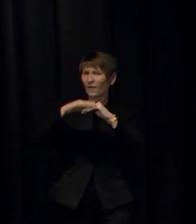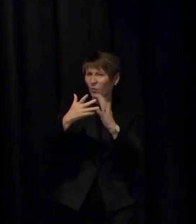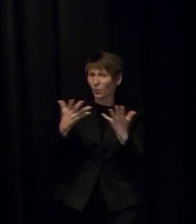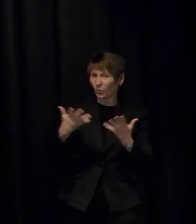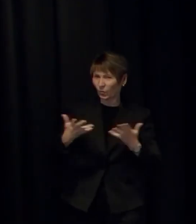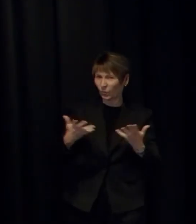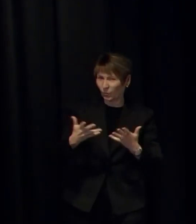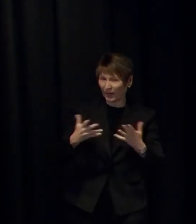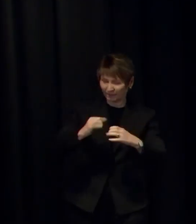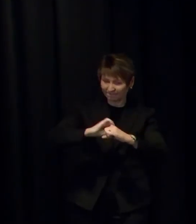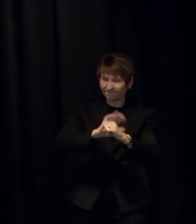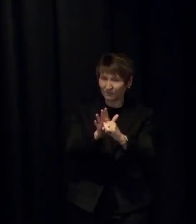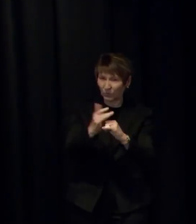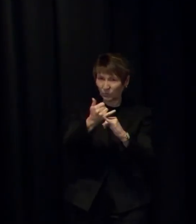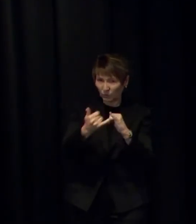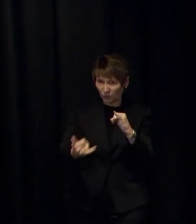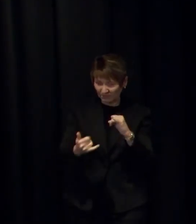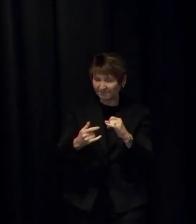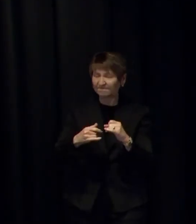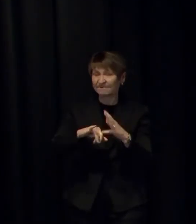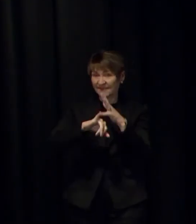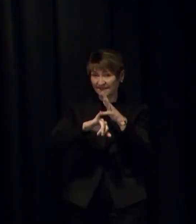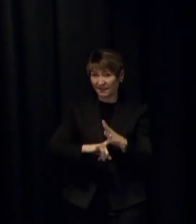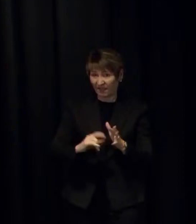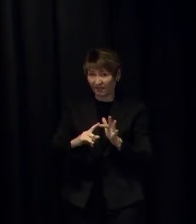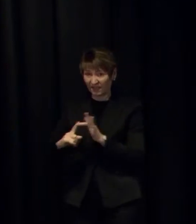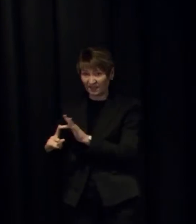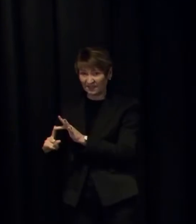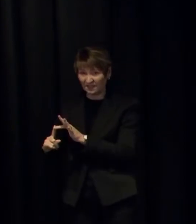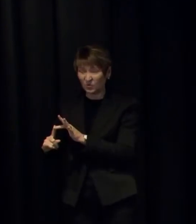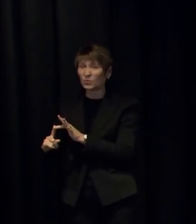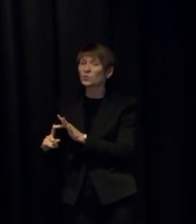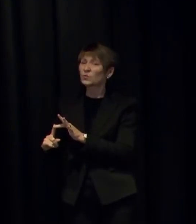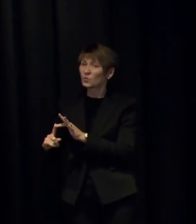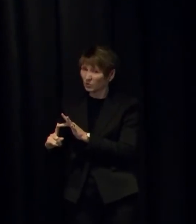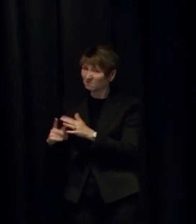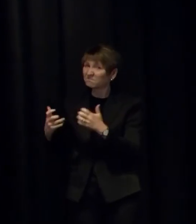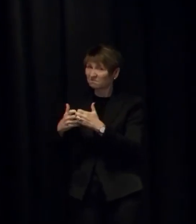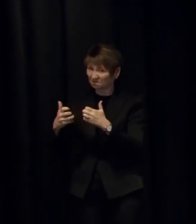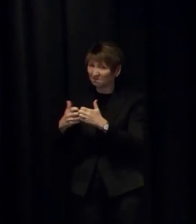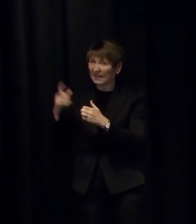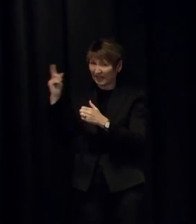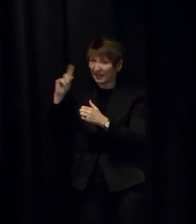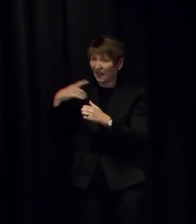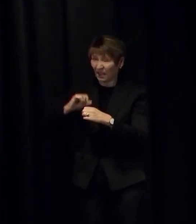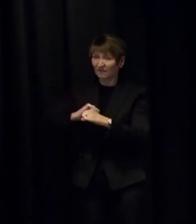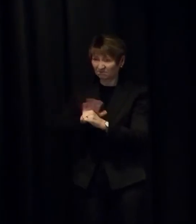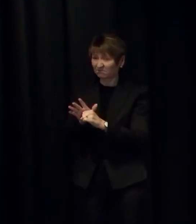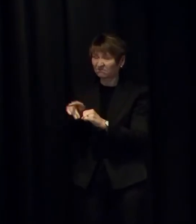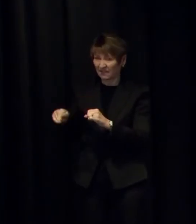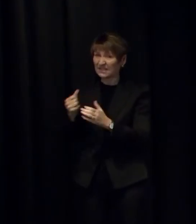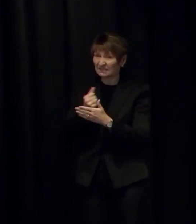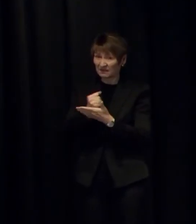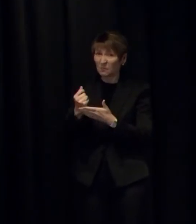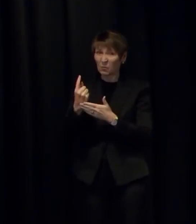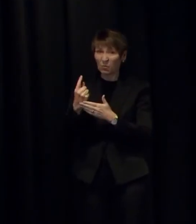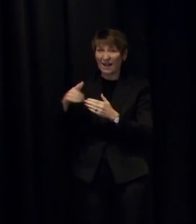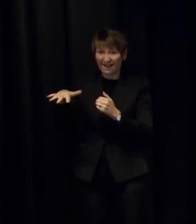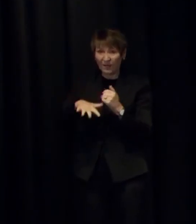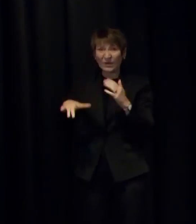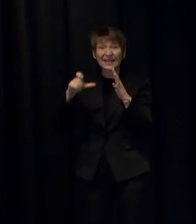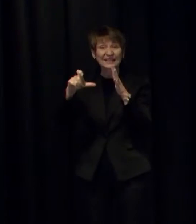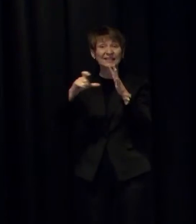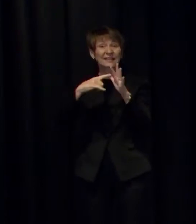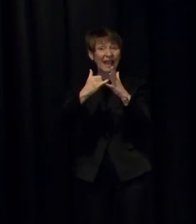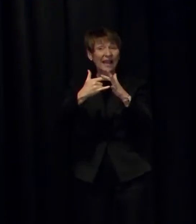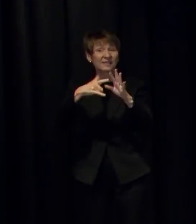southeastern suburbs, 612 cases today, about a third of our total. Now leading the region in Victoria, Casey local